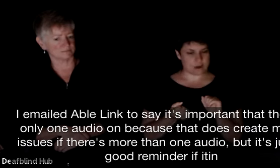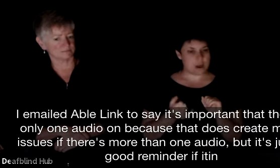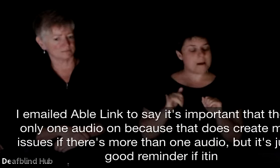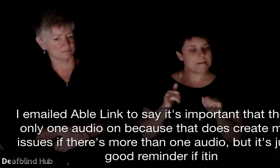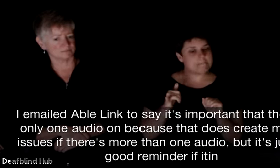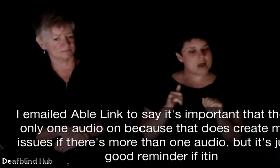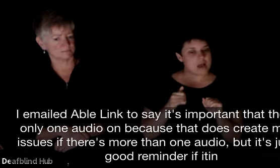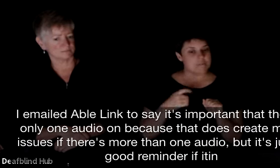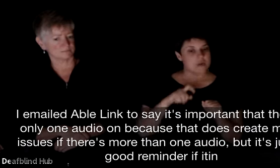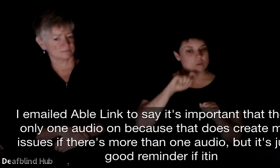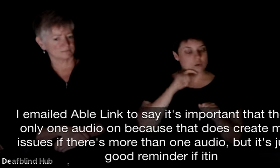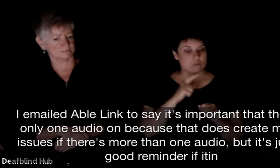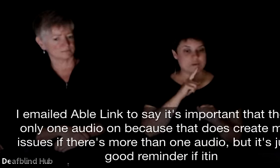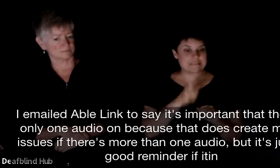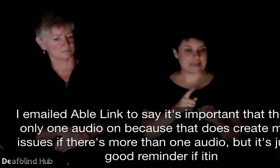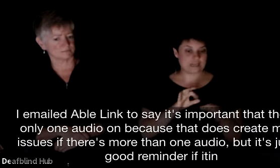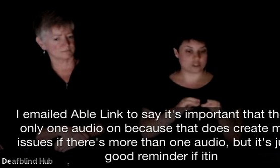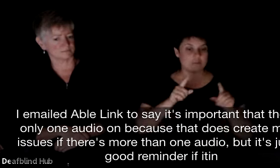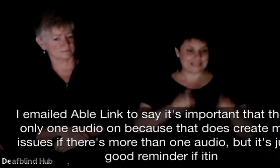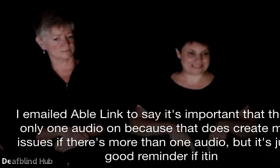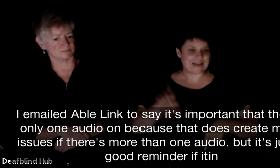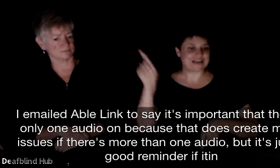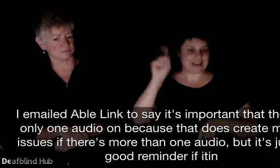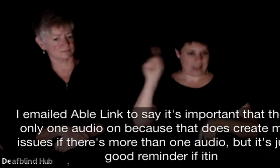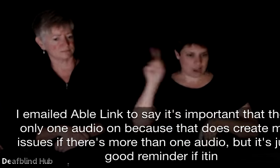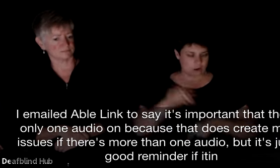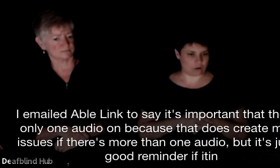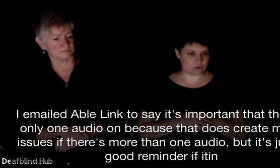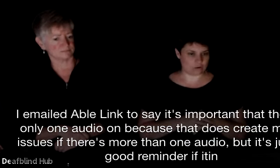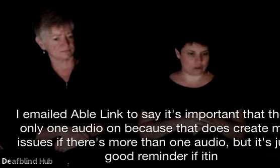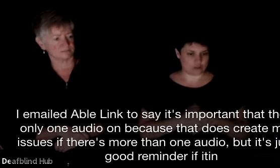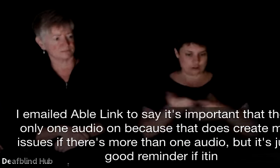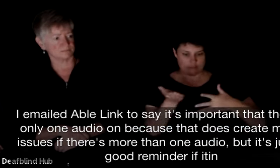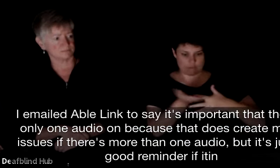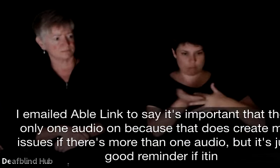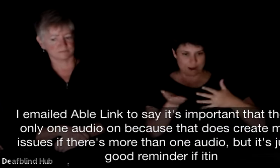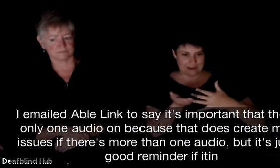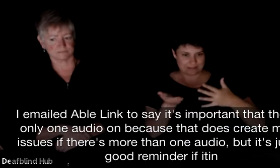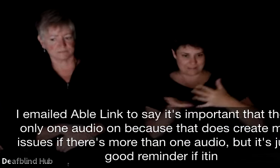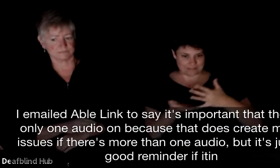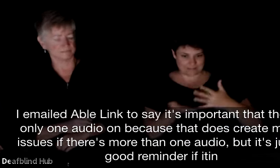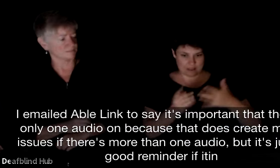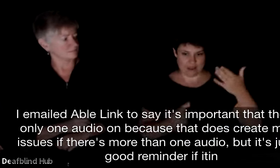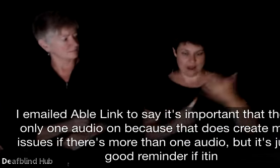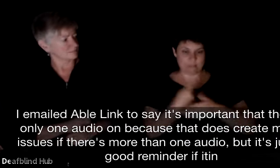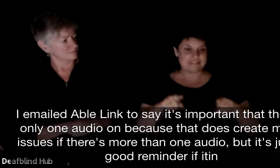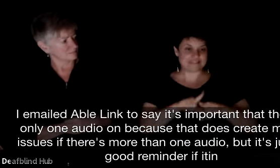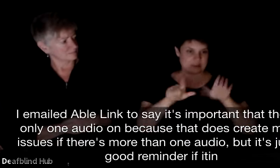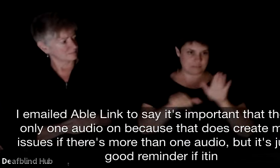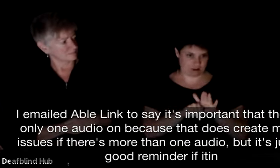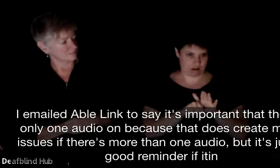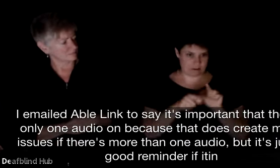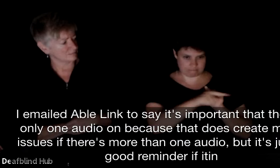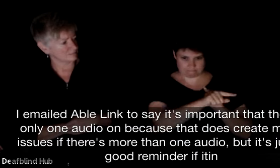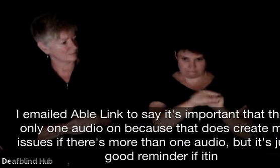say interpreters starting now so that we can sync the breaks as well as we can. I'll